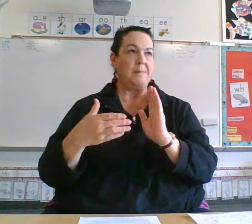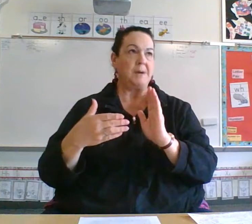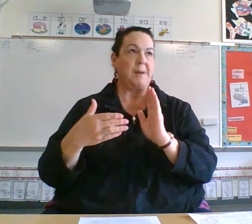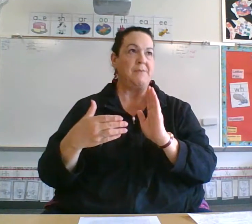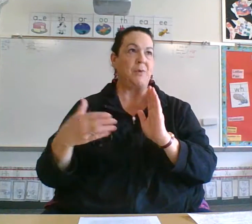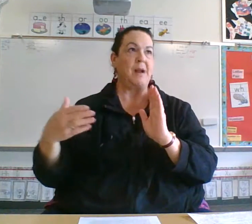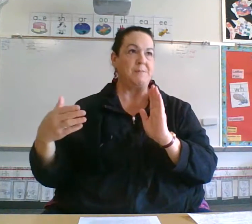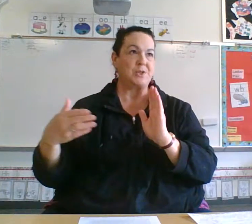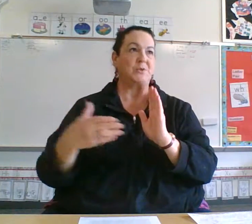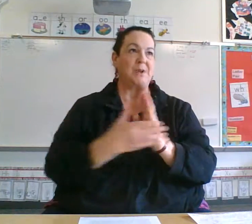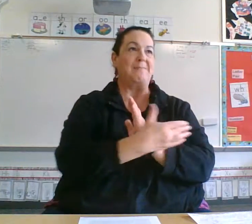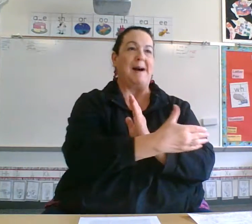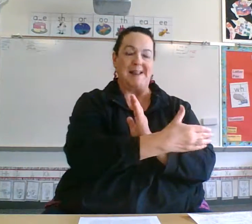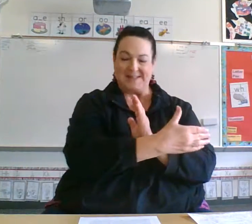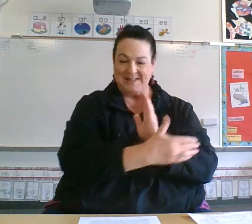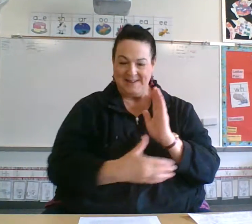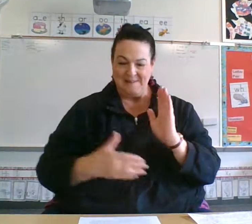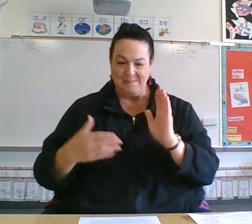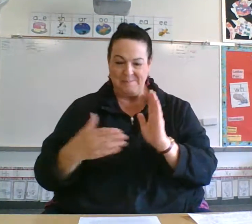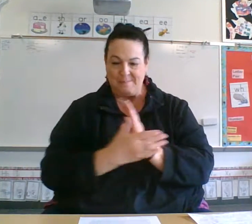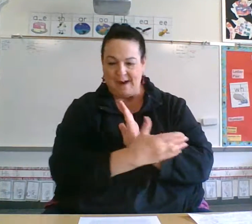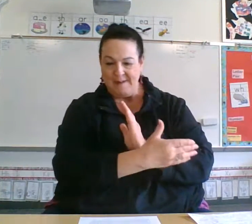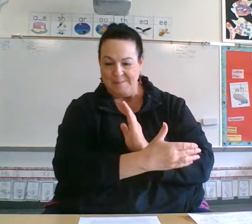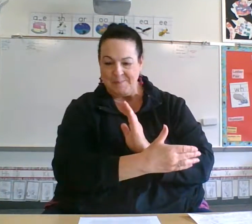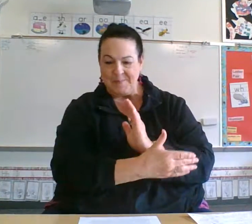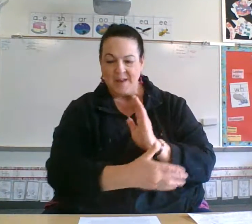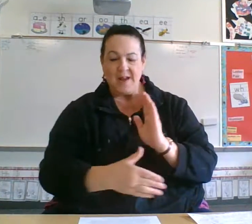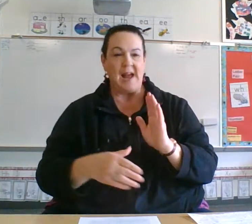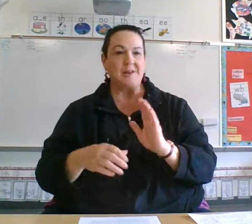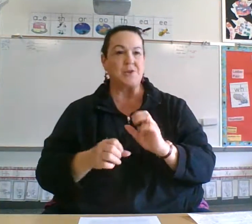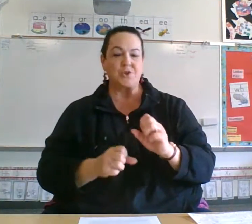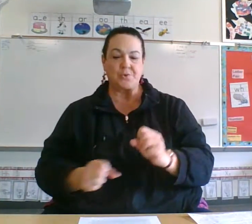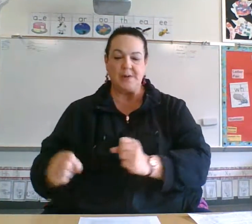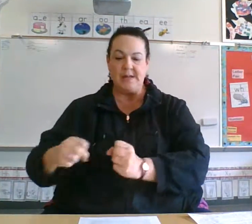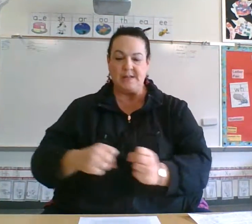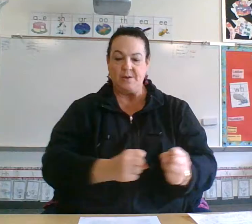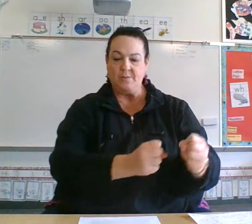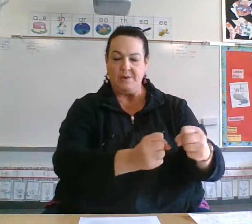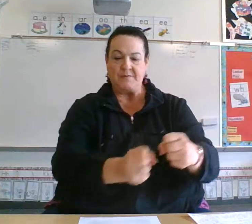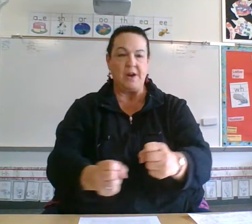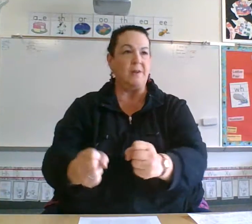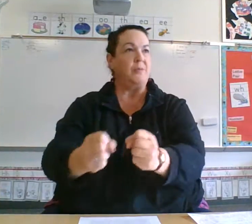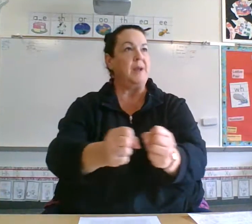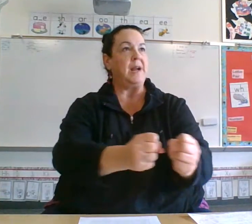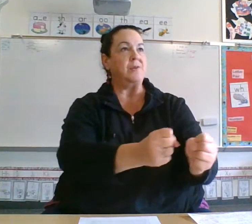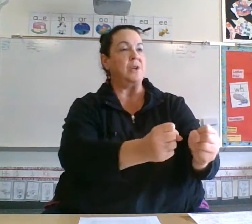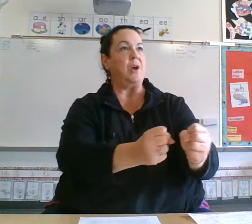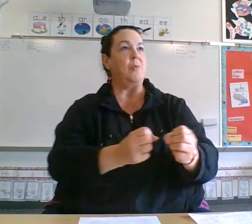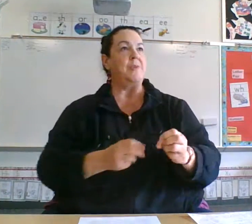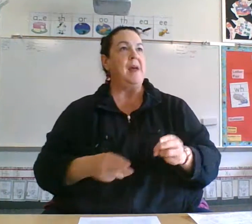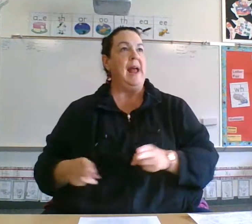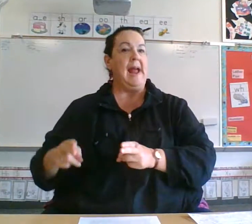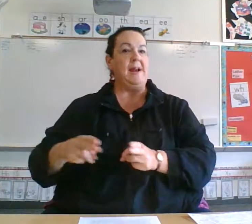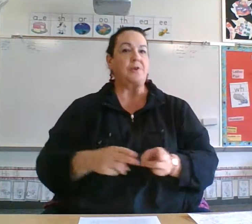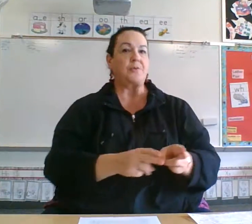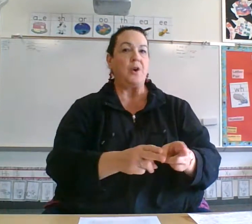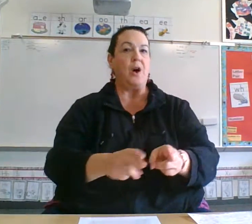pay for it. I'm just going to drive by it. Buy. And street, we've done, it goes along with H for